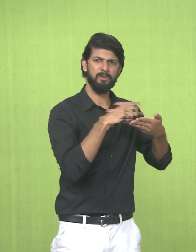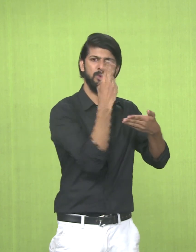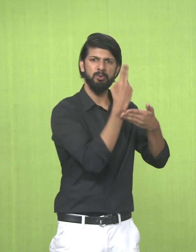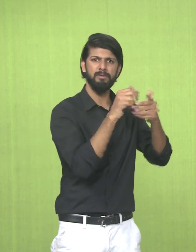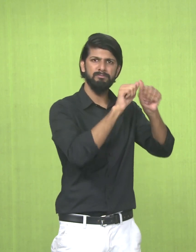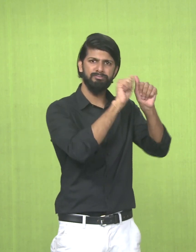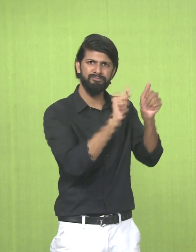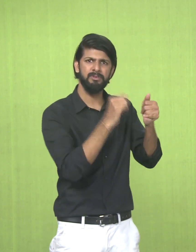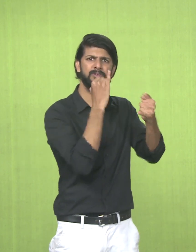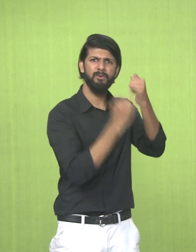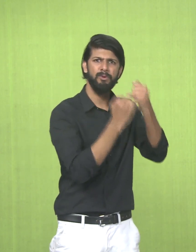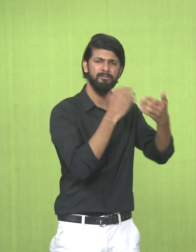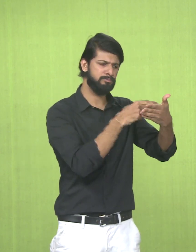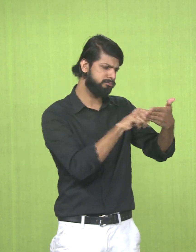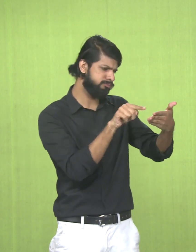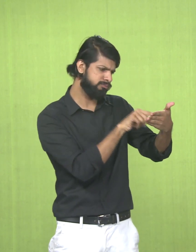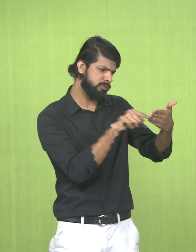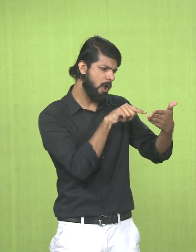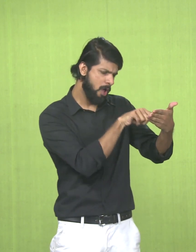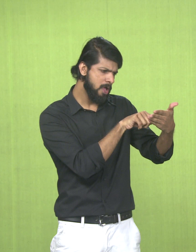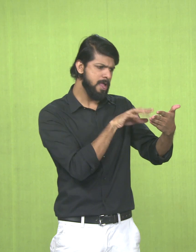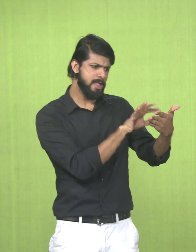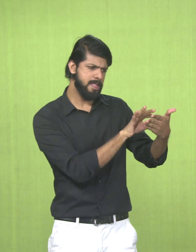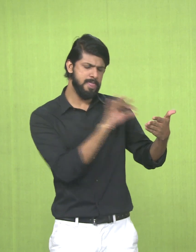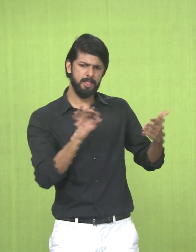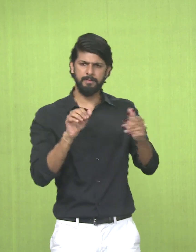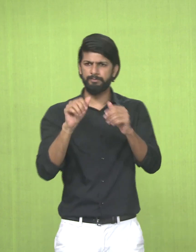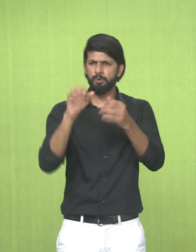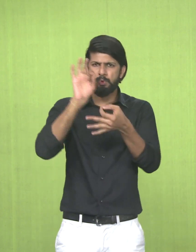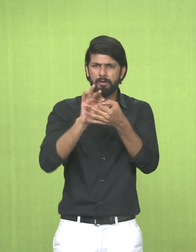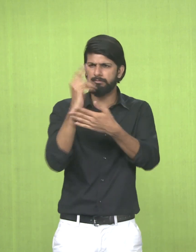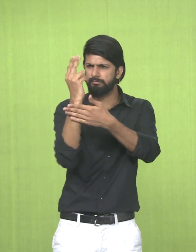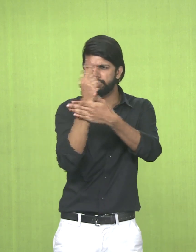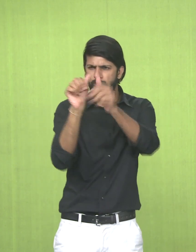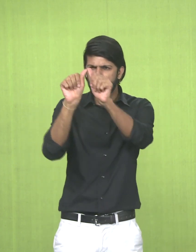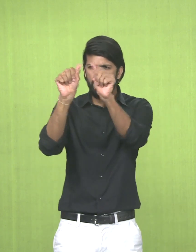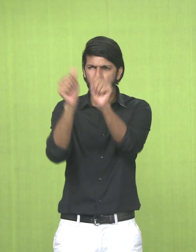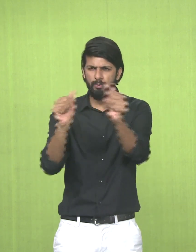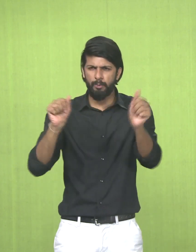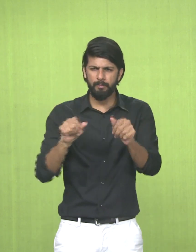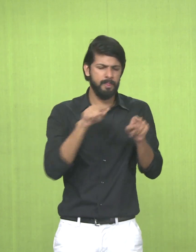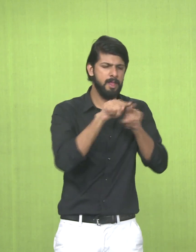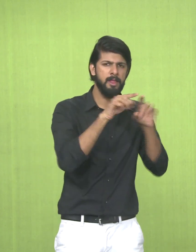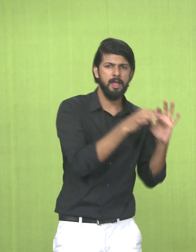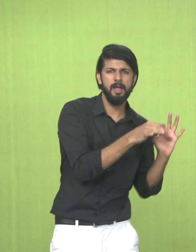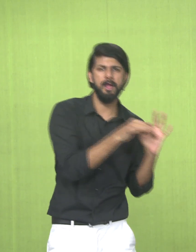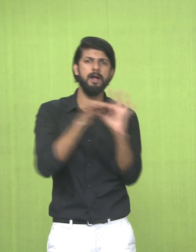for example, the Buddhist illustrated manuscripts had a lot of paintings and the same were then